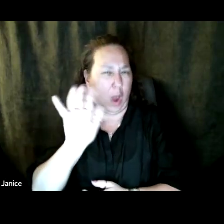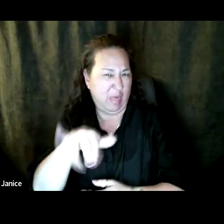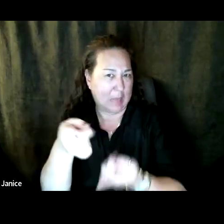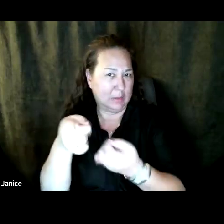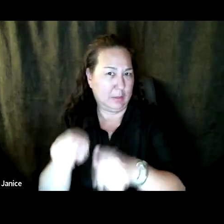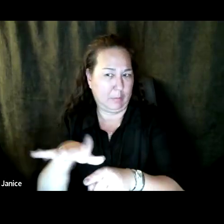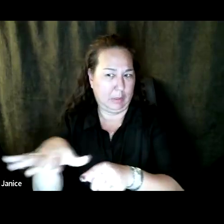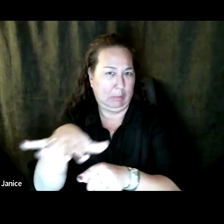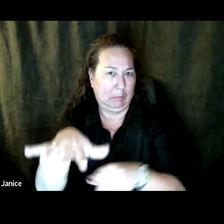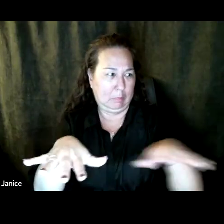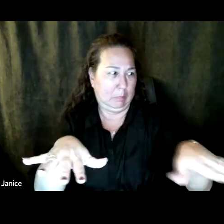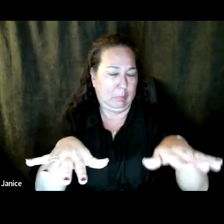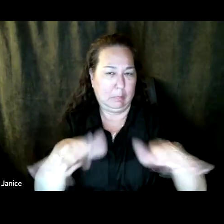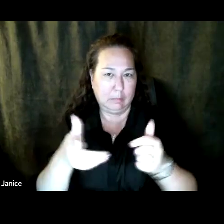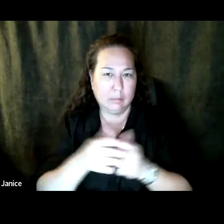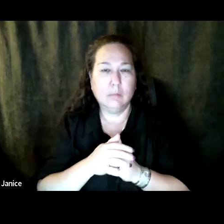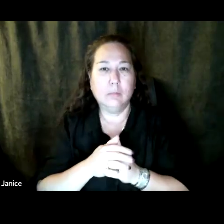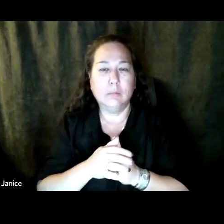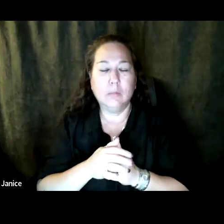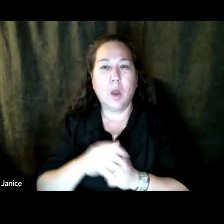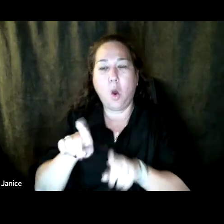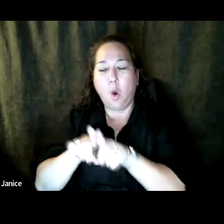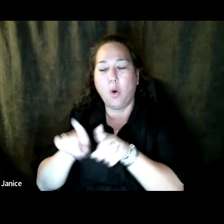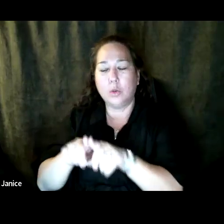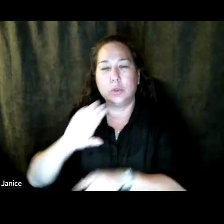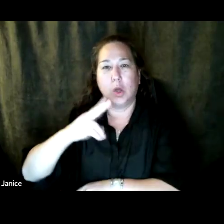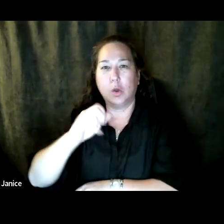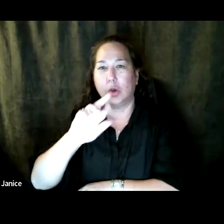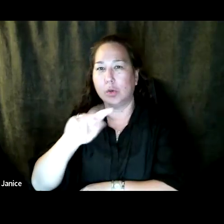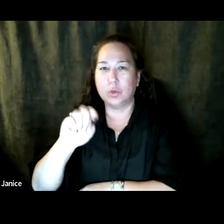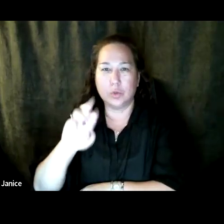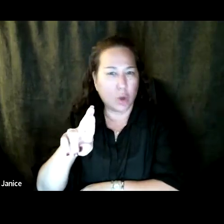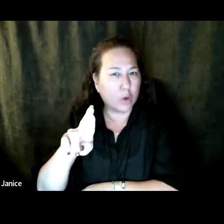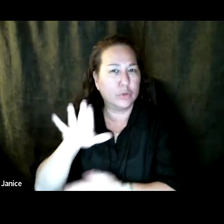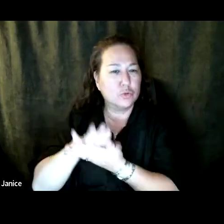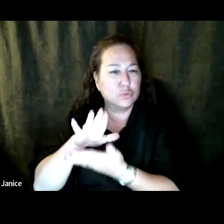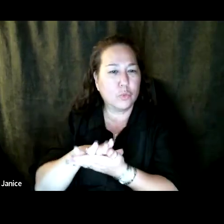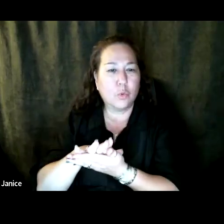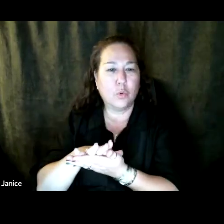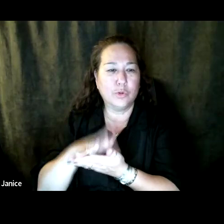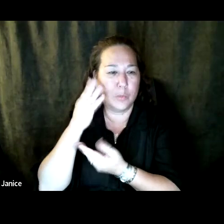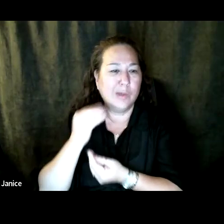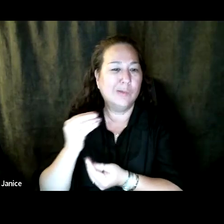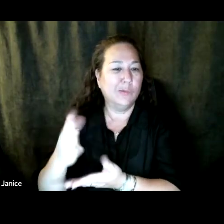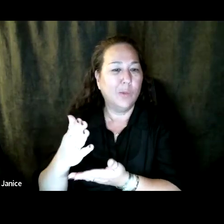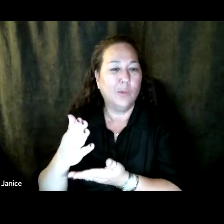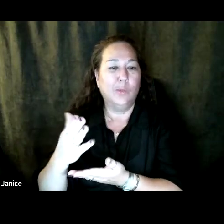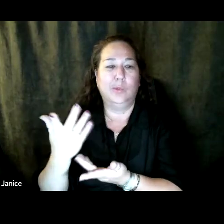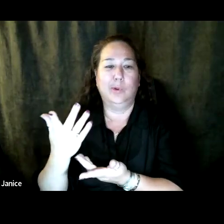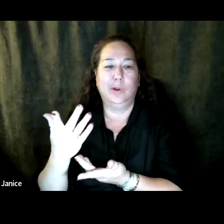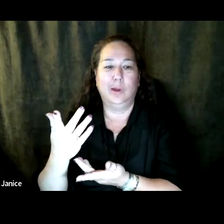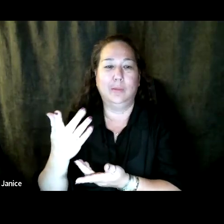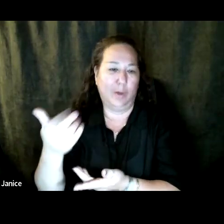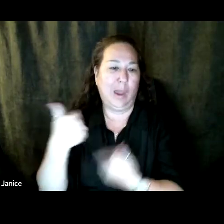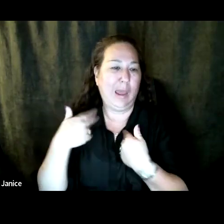I know charter schools have also been informing that they've been having issues with the buses, but it's under the same umbrella. But no, just